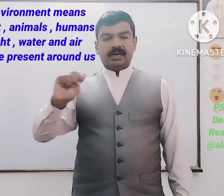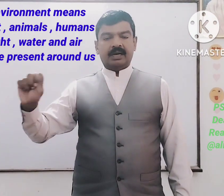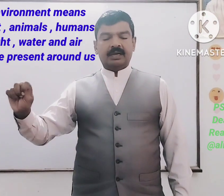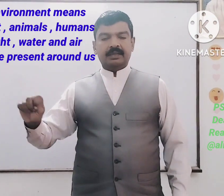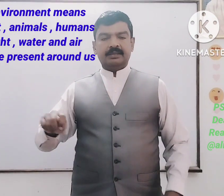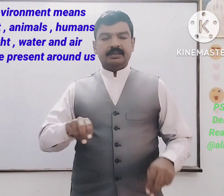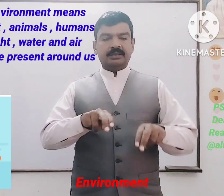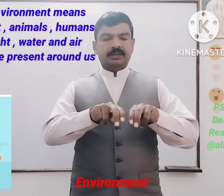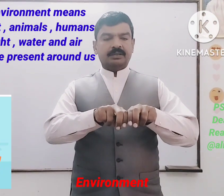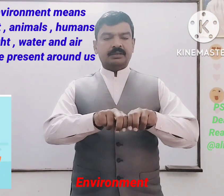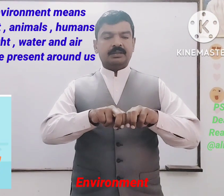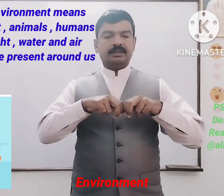The